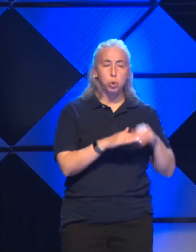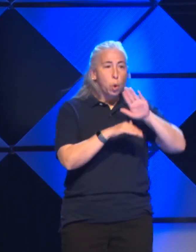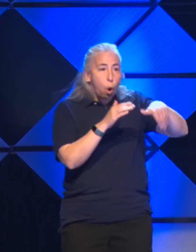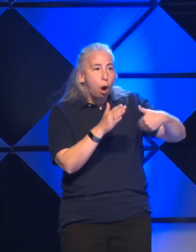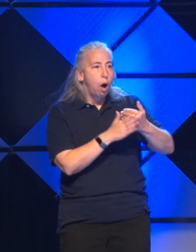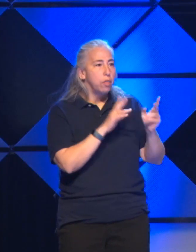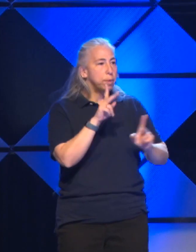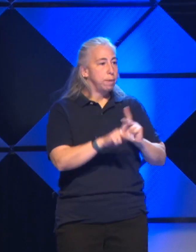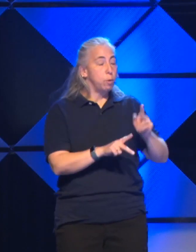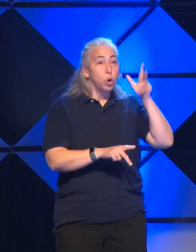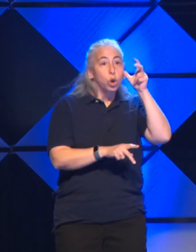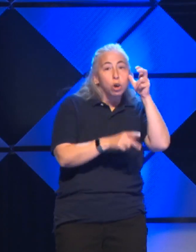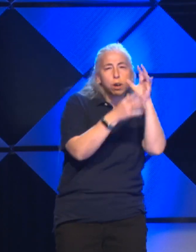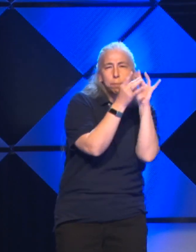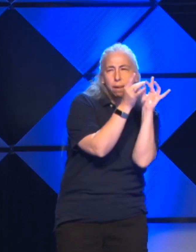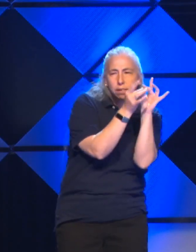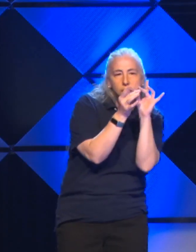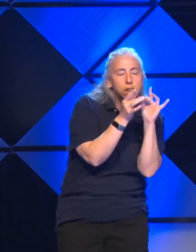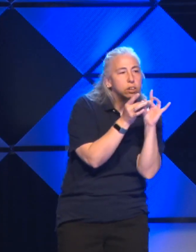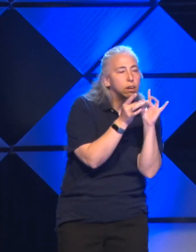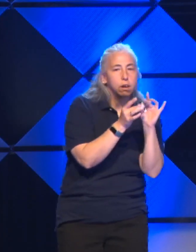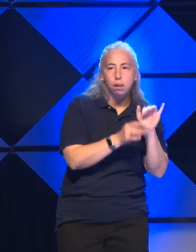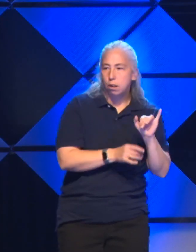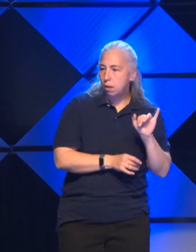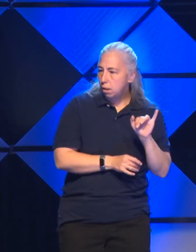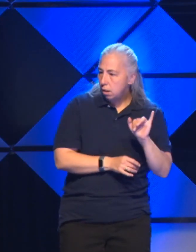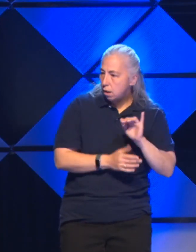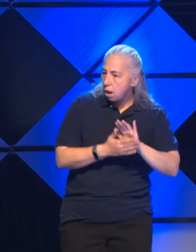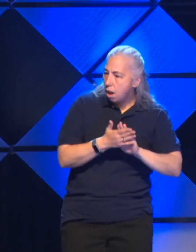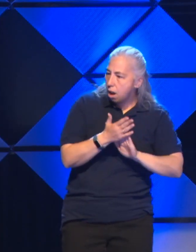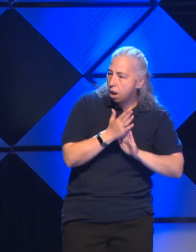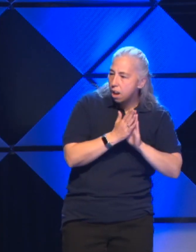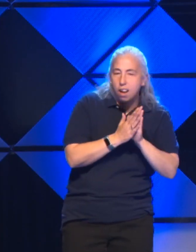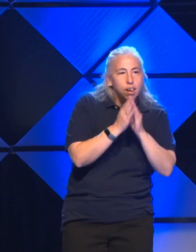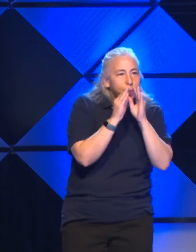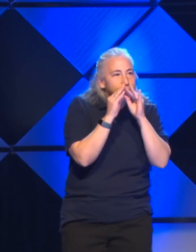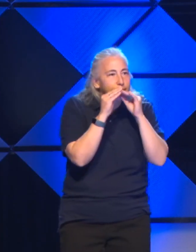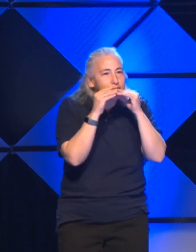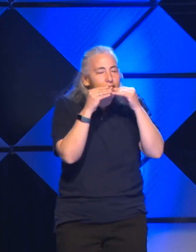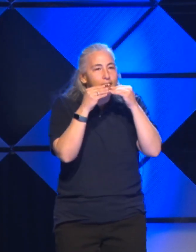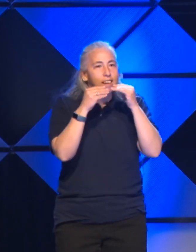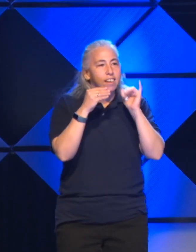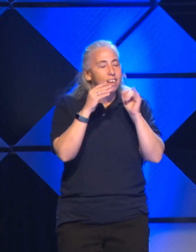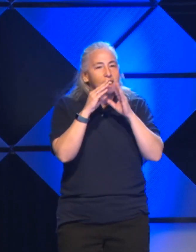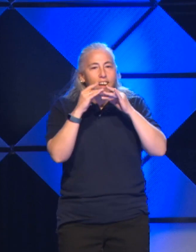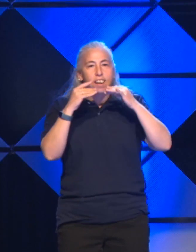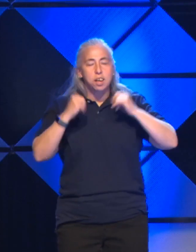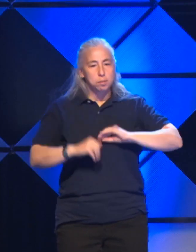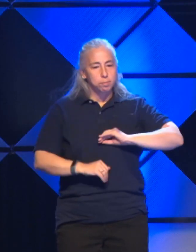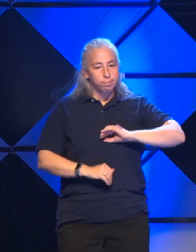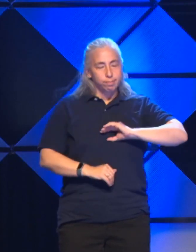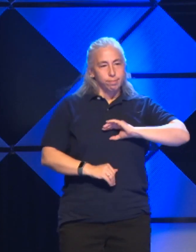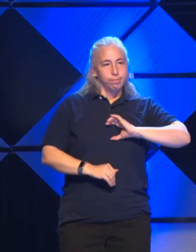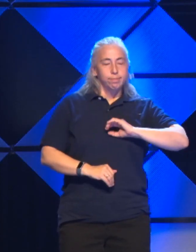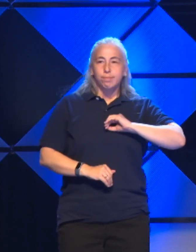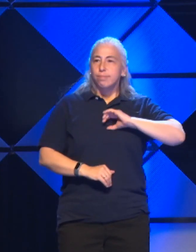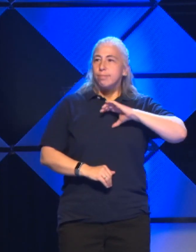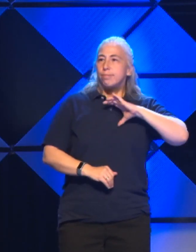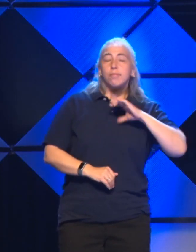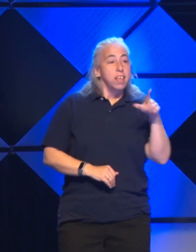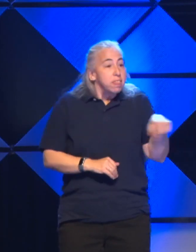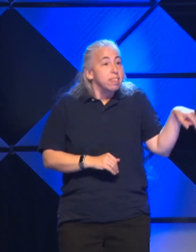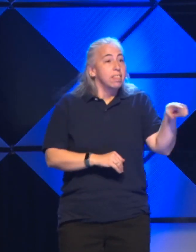start to flourish. Everyone in the ghetto start to have a smile on their face because they hope and they